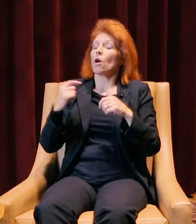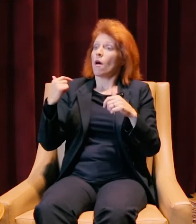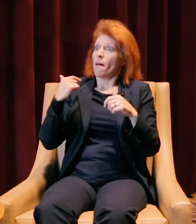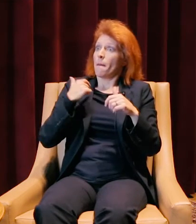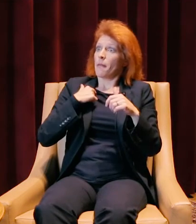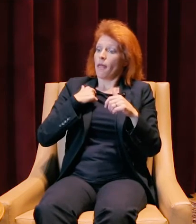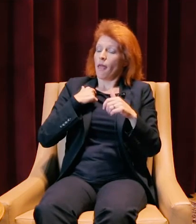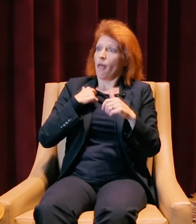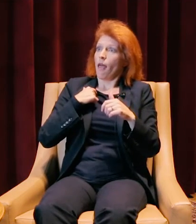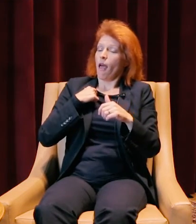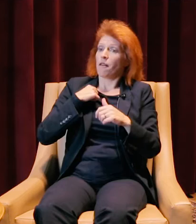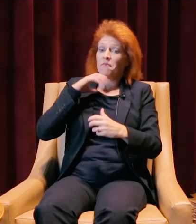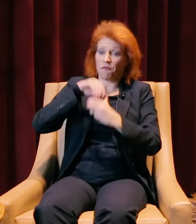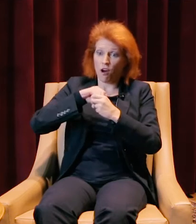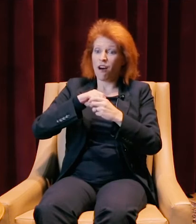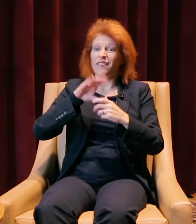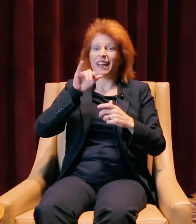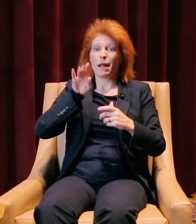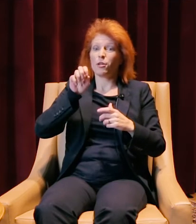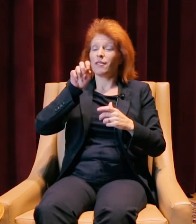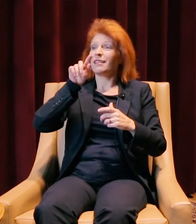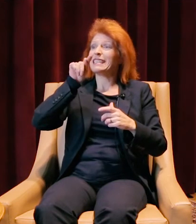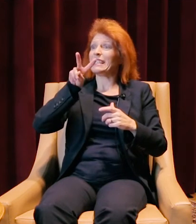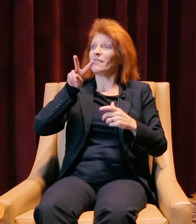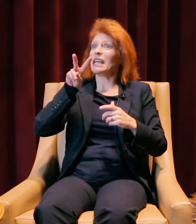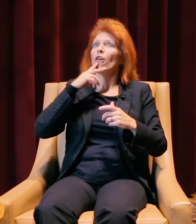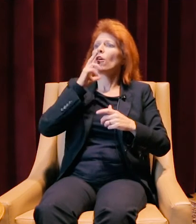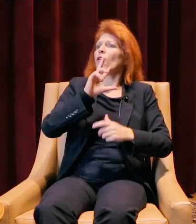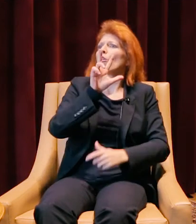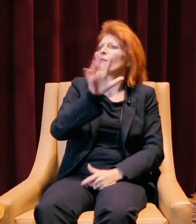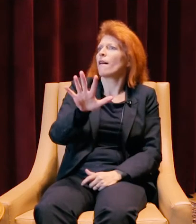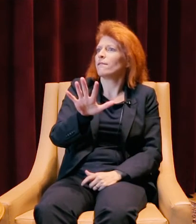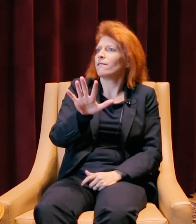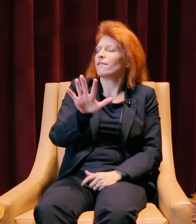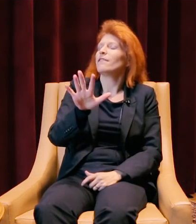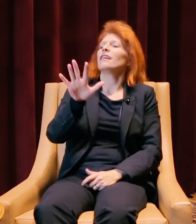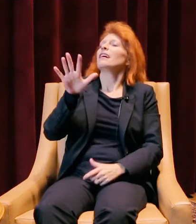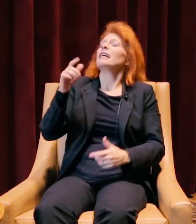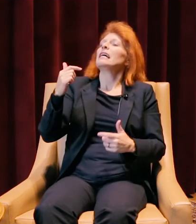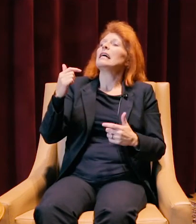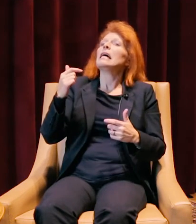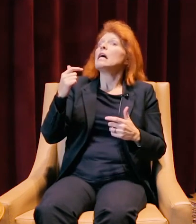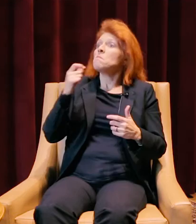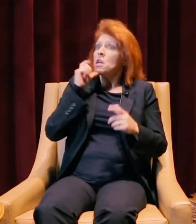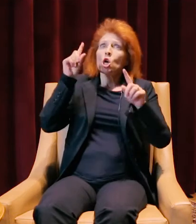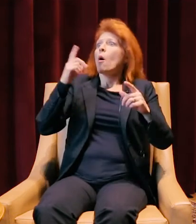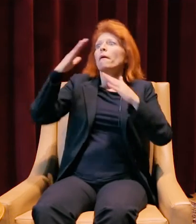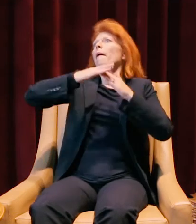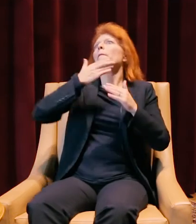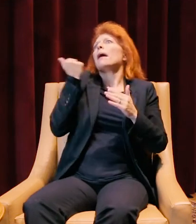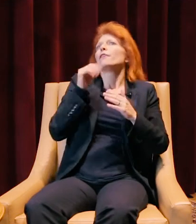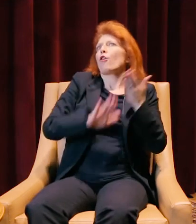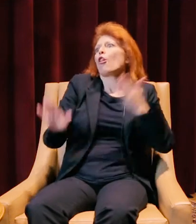into the cable TV business at 35 years old, and I didn't go to the best college. I went to a